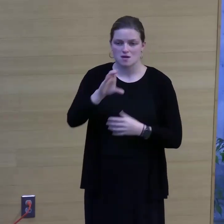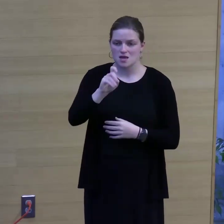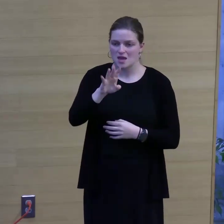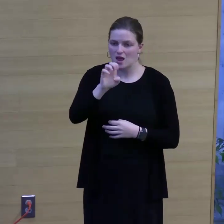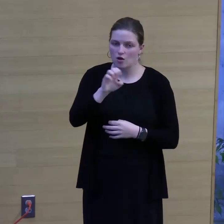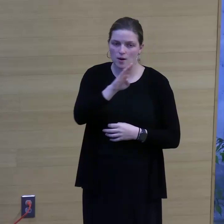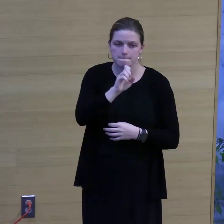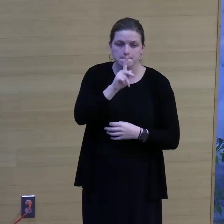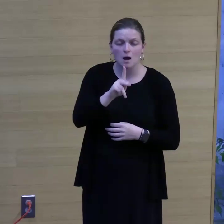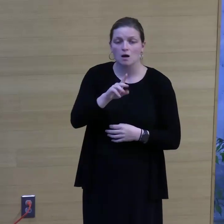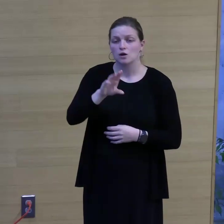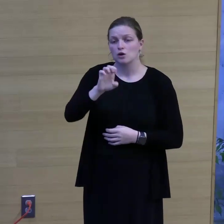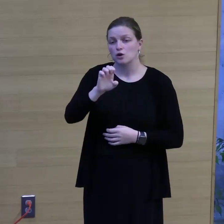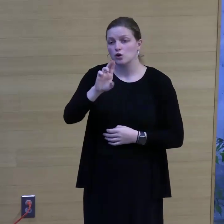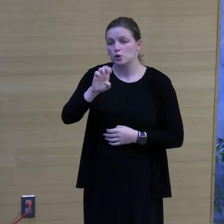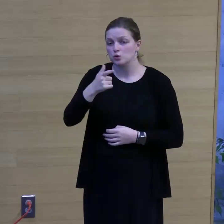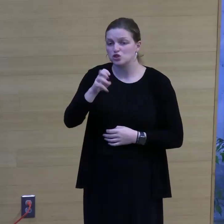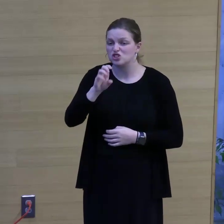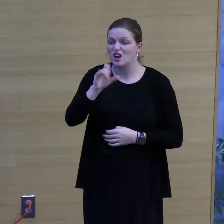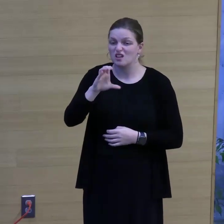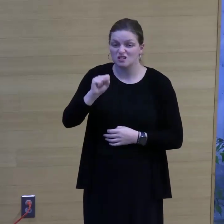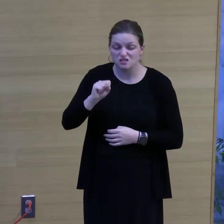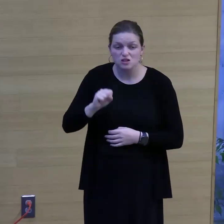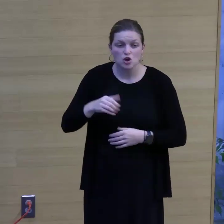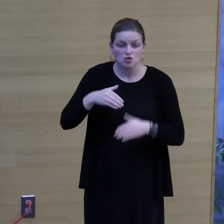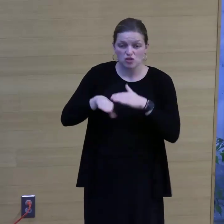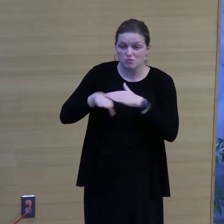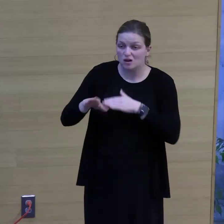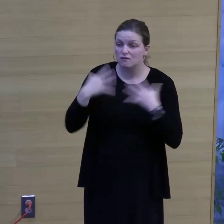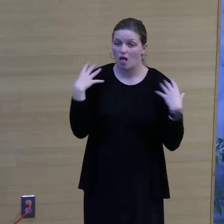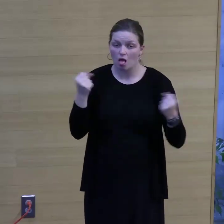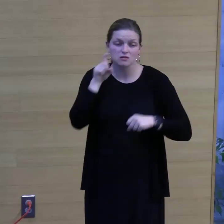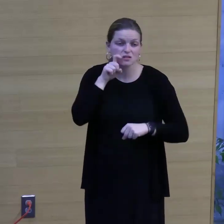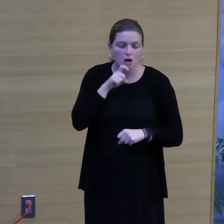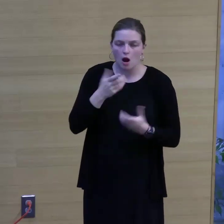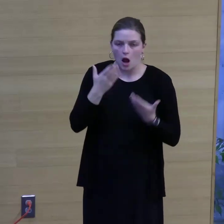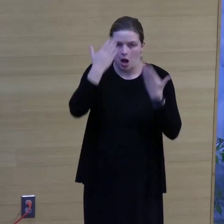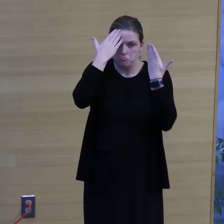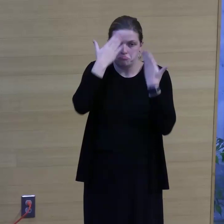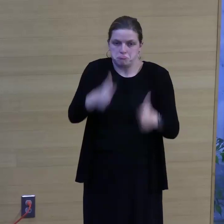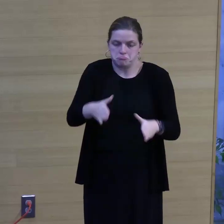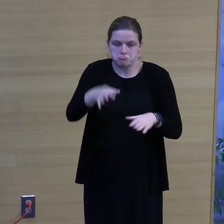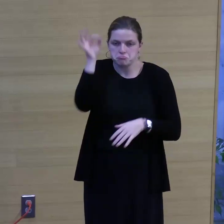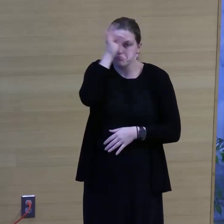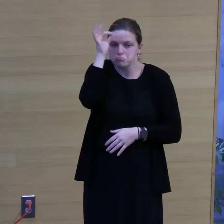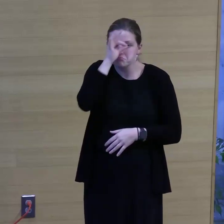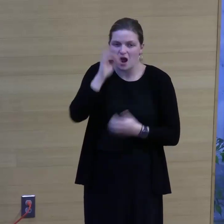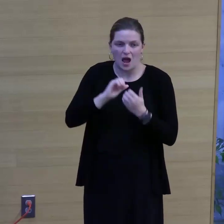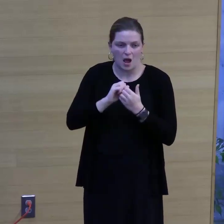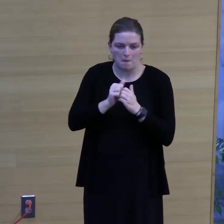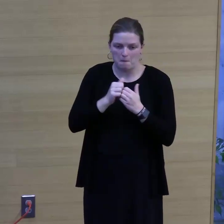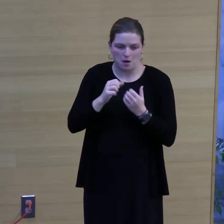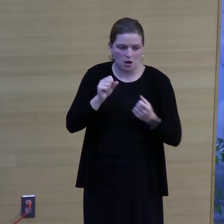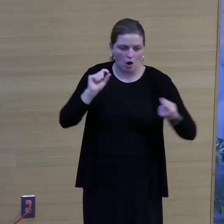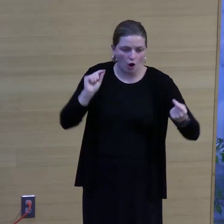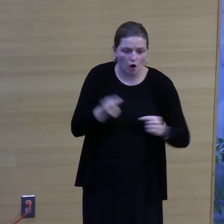Buck, the history of eugenics, the history in my field of reproductive health and sexuality. I didn't know all of the harm that had been done to